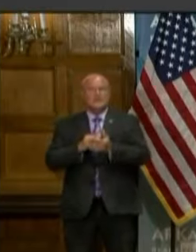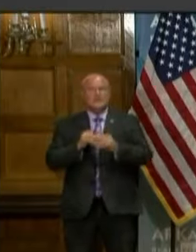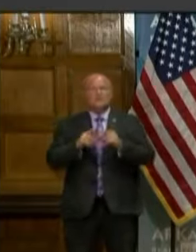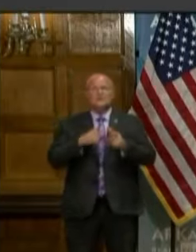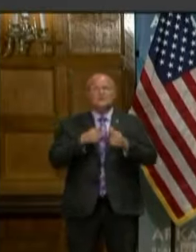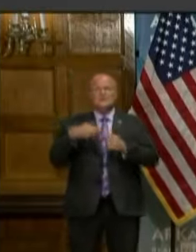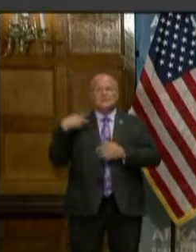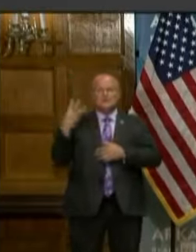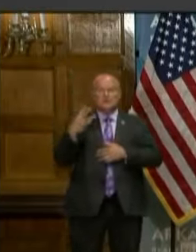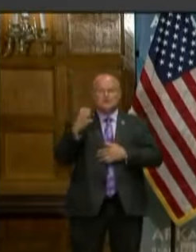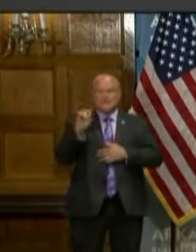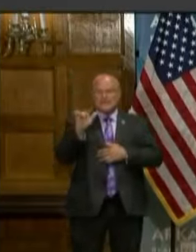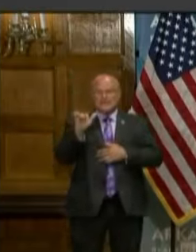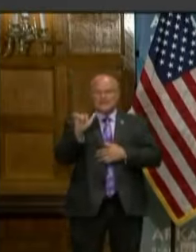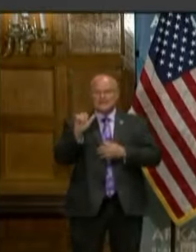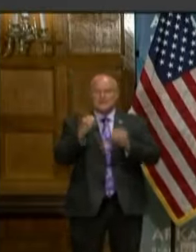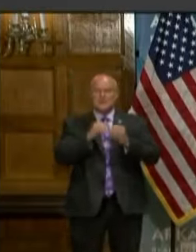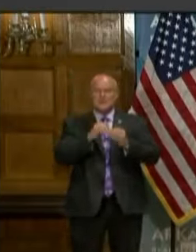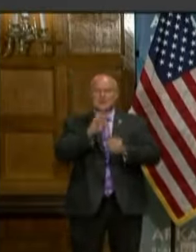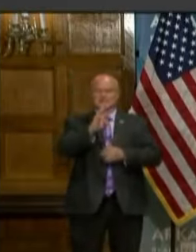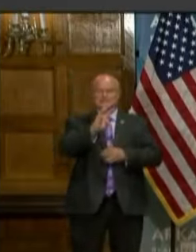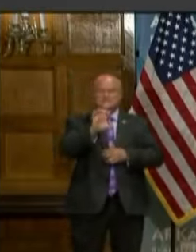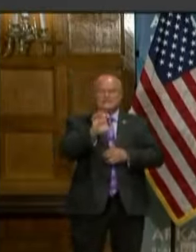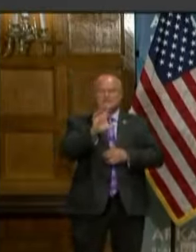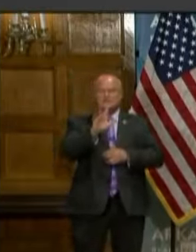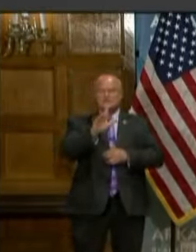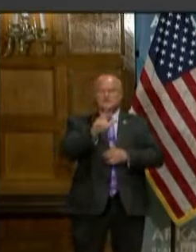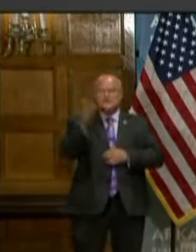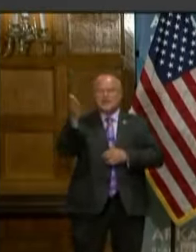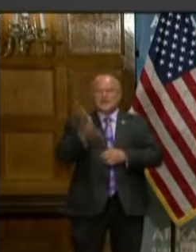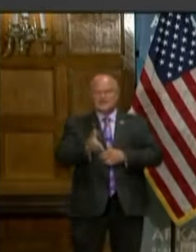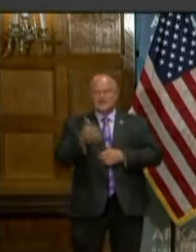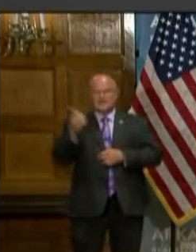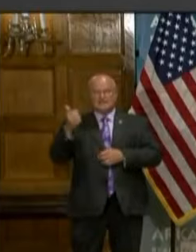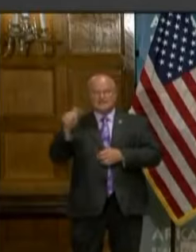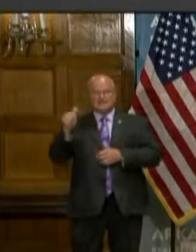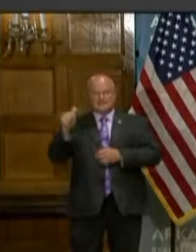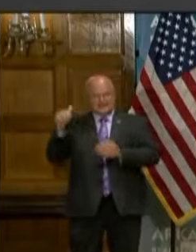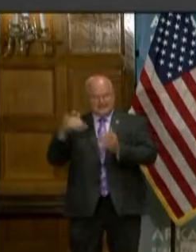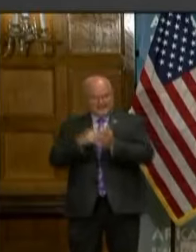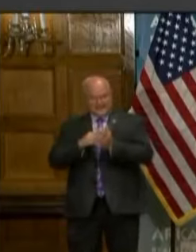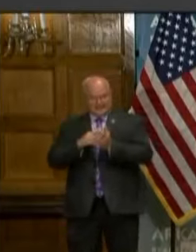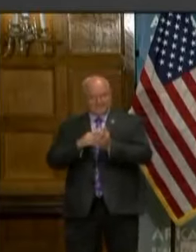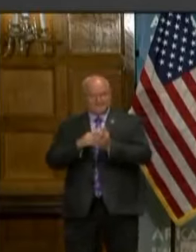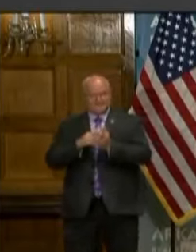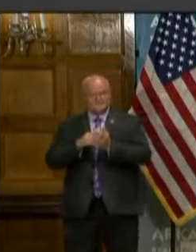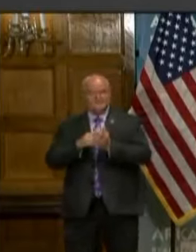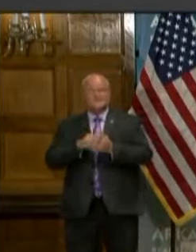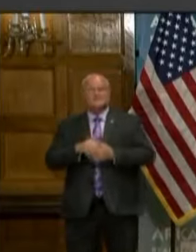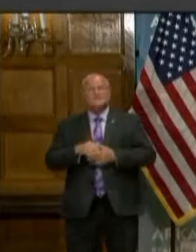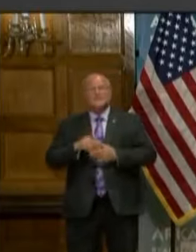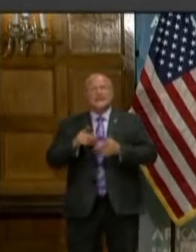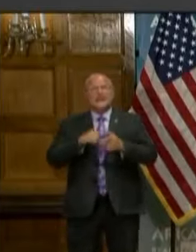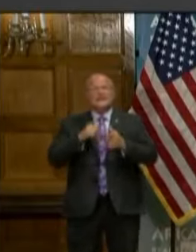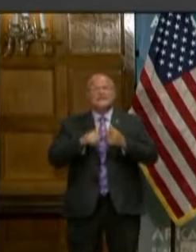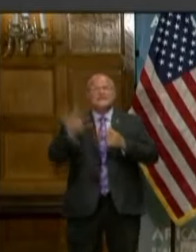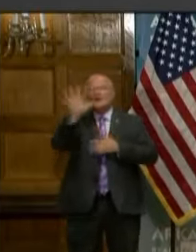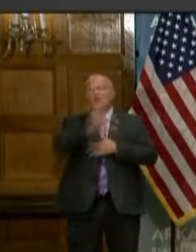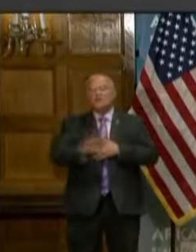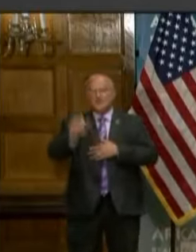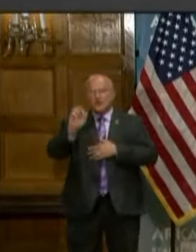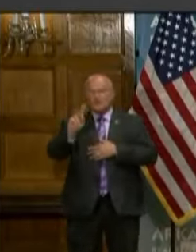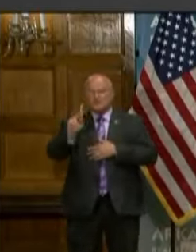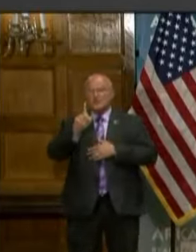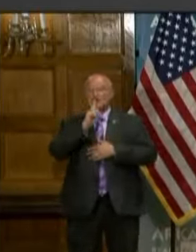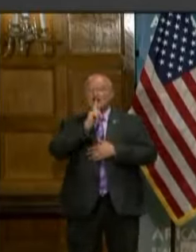But then in Washington County, we're more at 625 that we're testing in Washington County. And then across